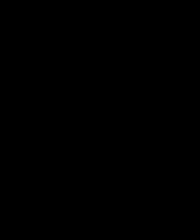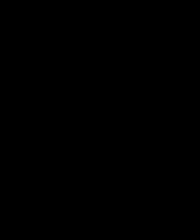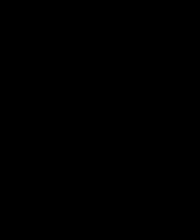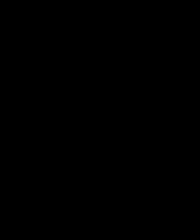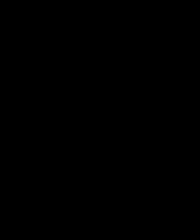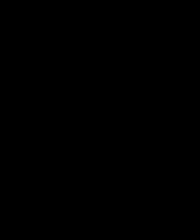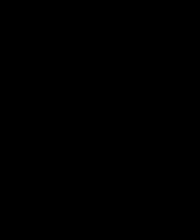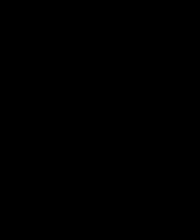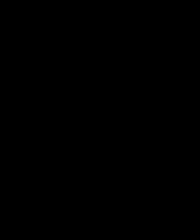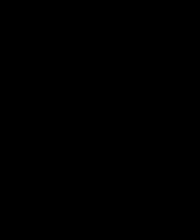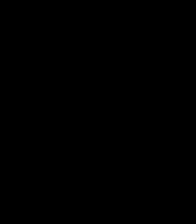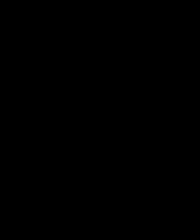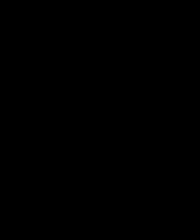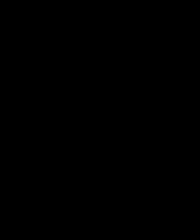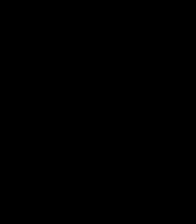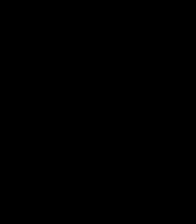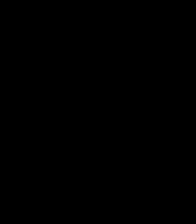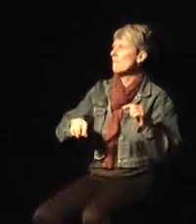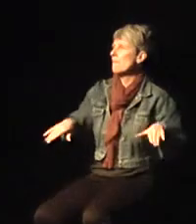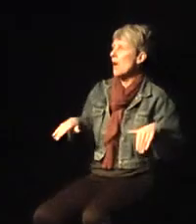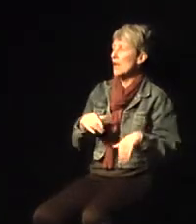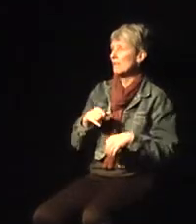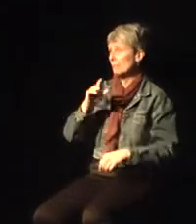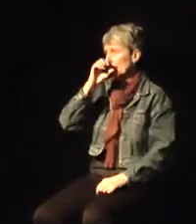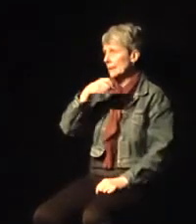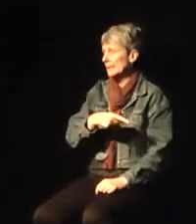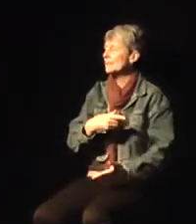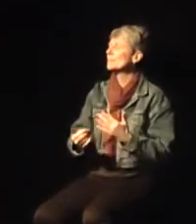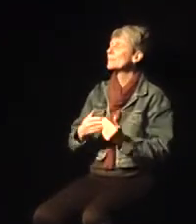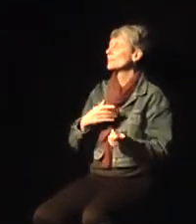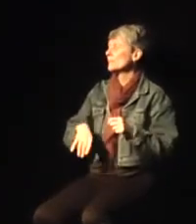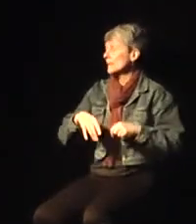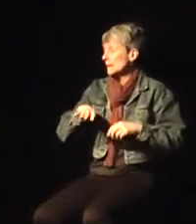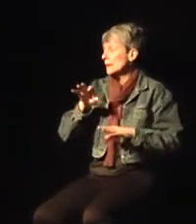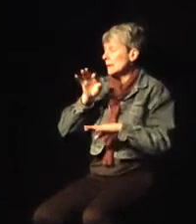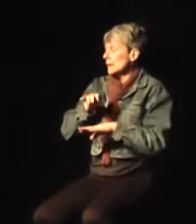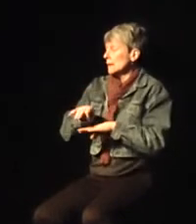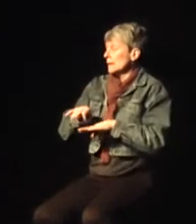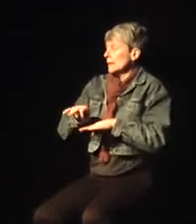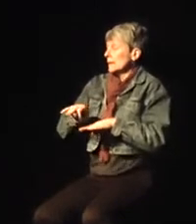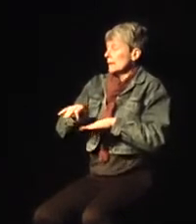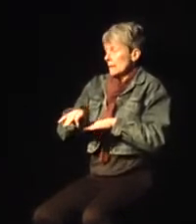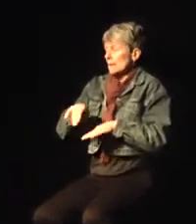don't think cops can fly. Oink. I continue down the second hill with great